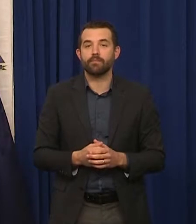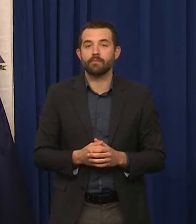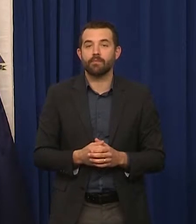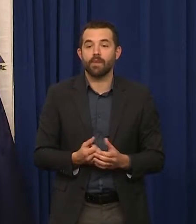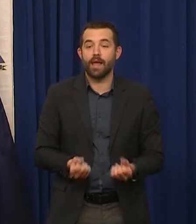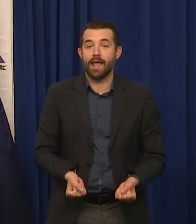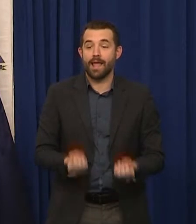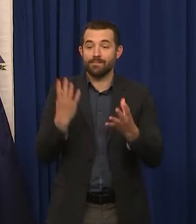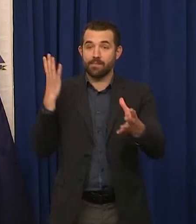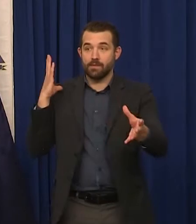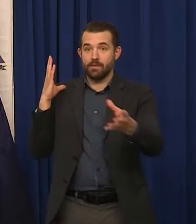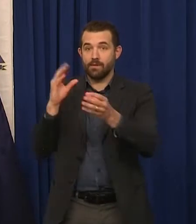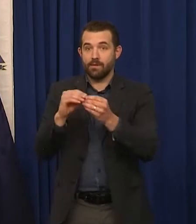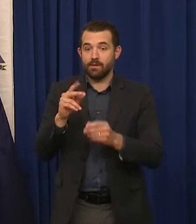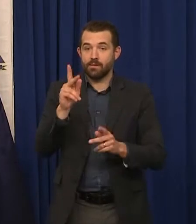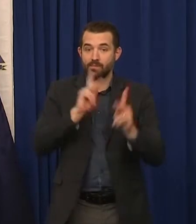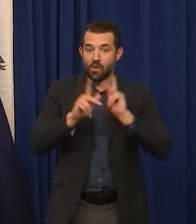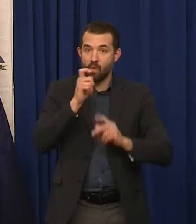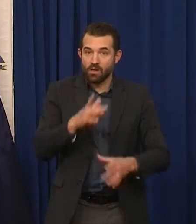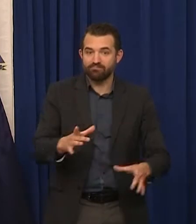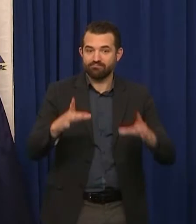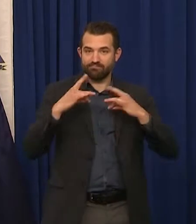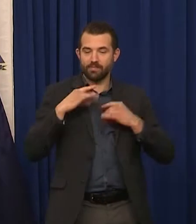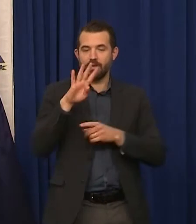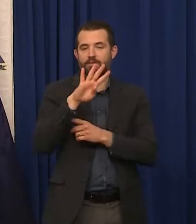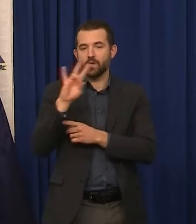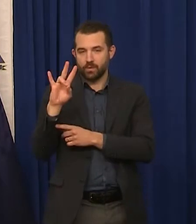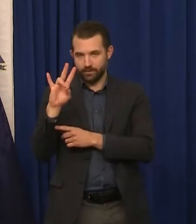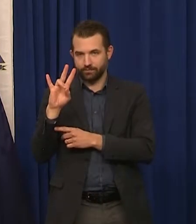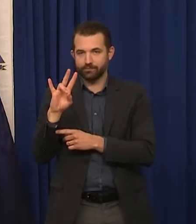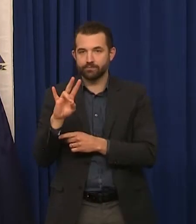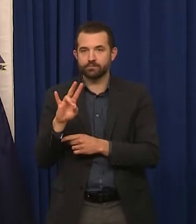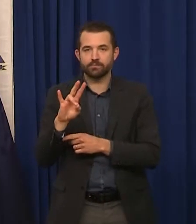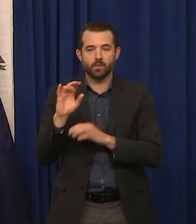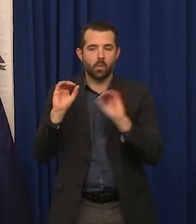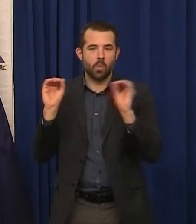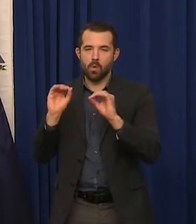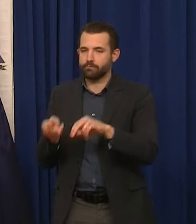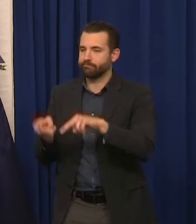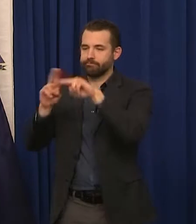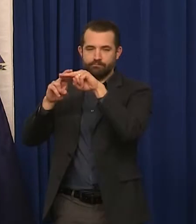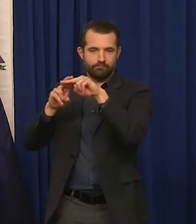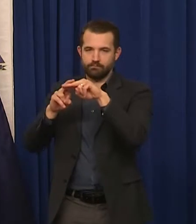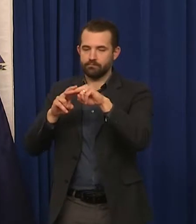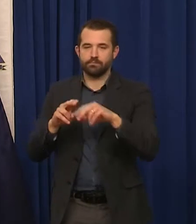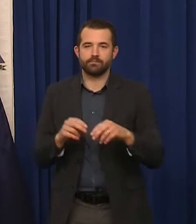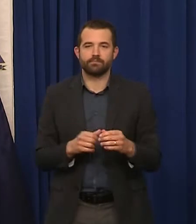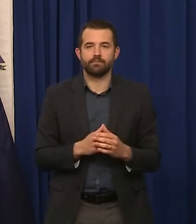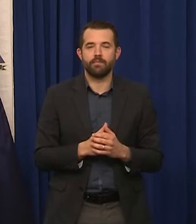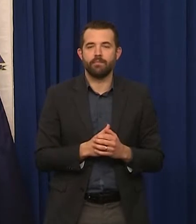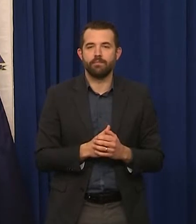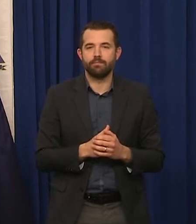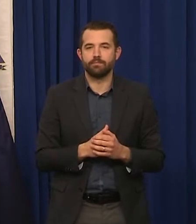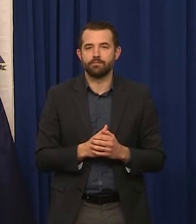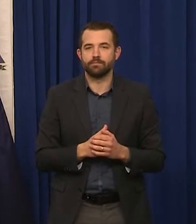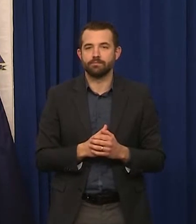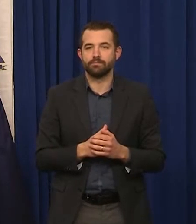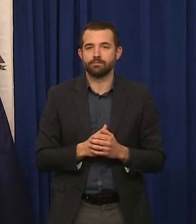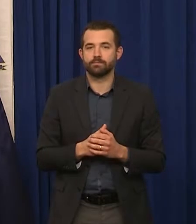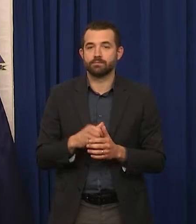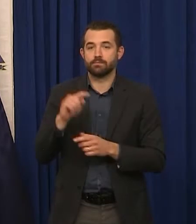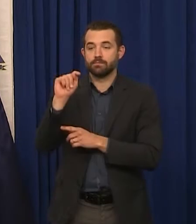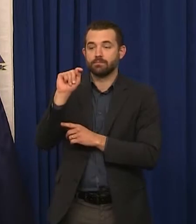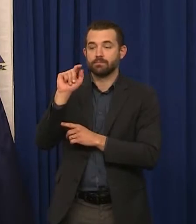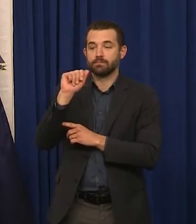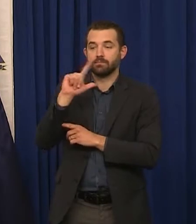cases to 47, which is also unchanged since yesterday. At the Tall Pines facility